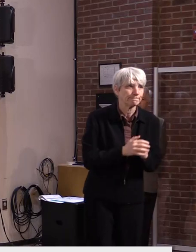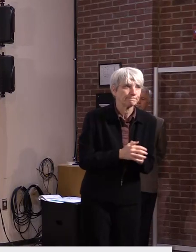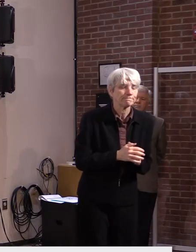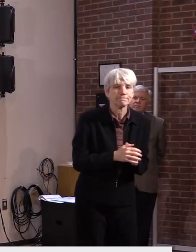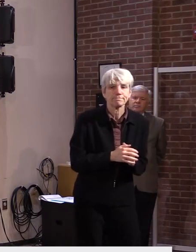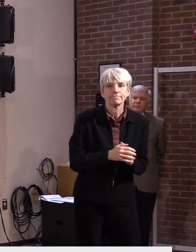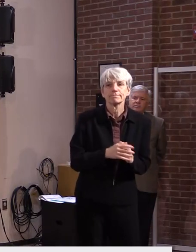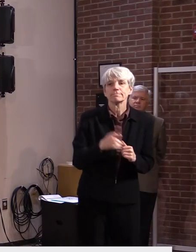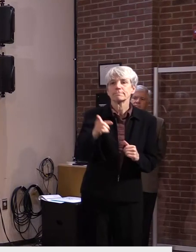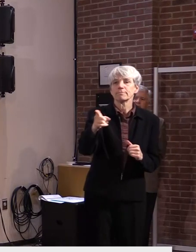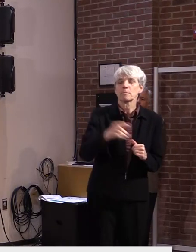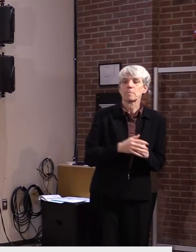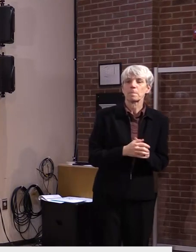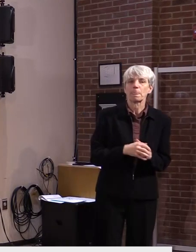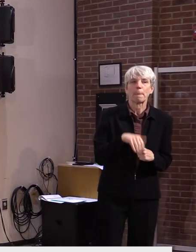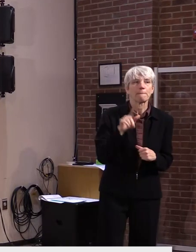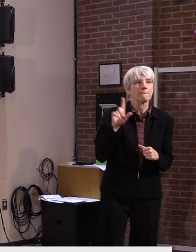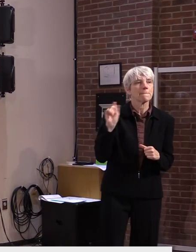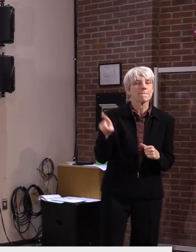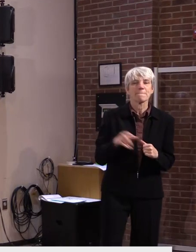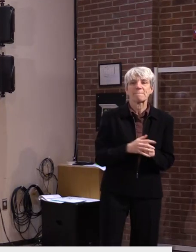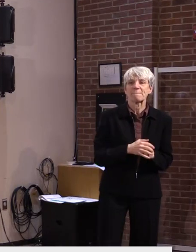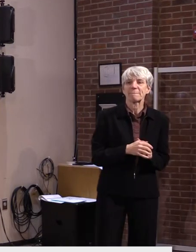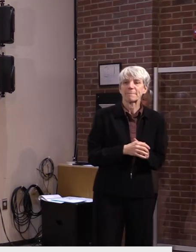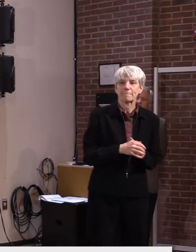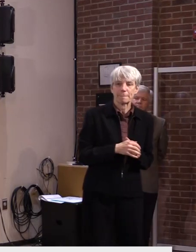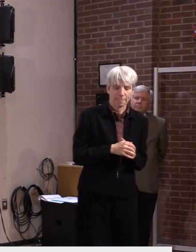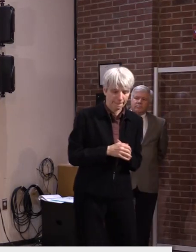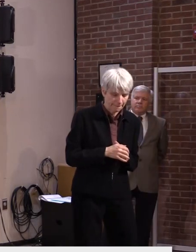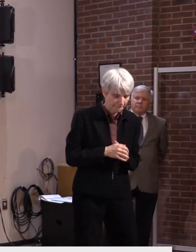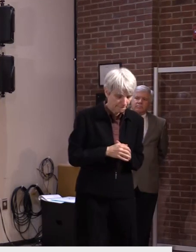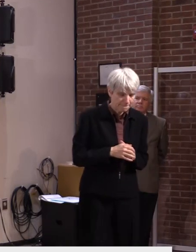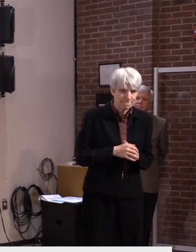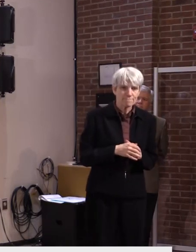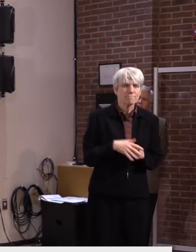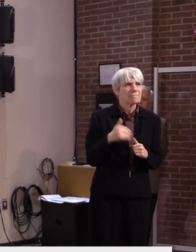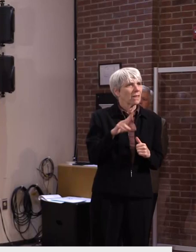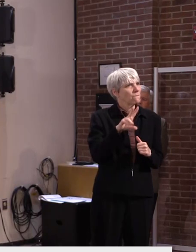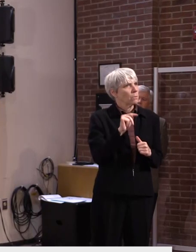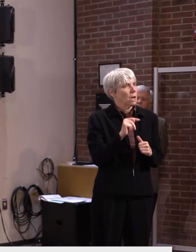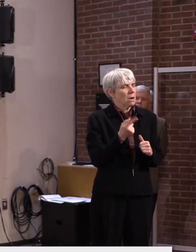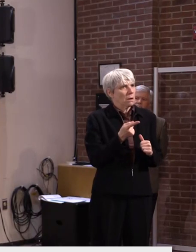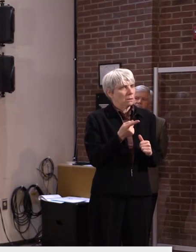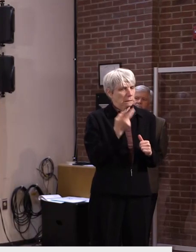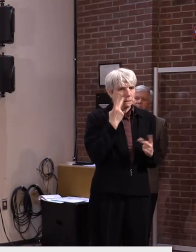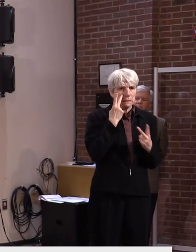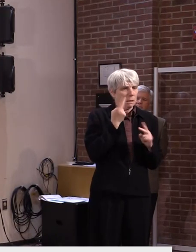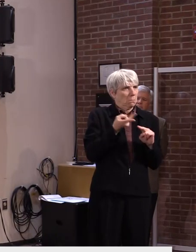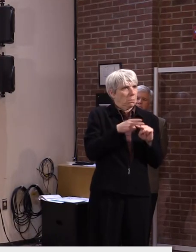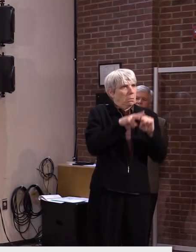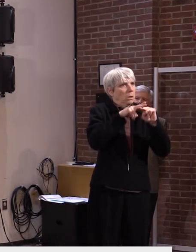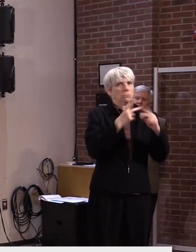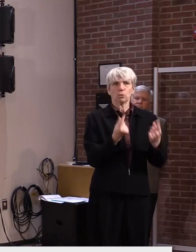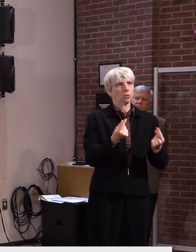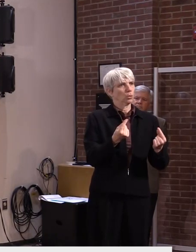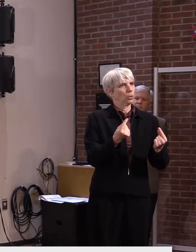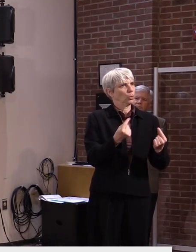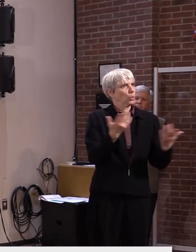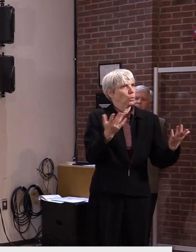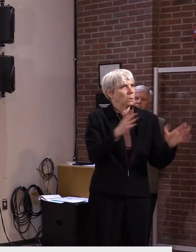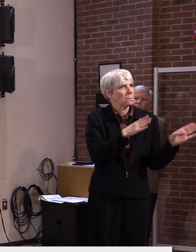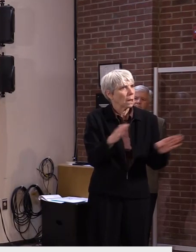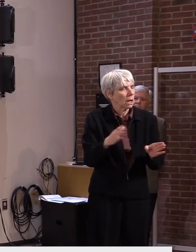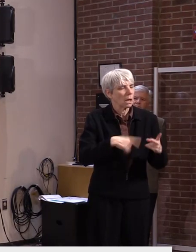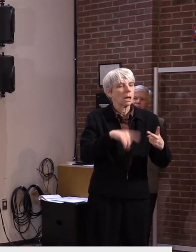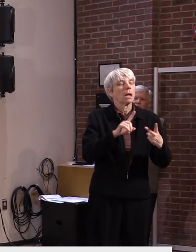Governor, is there anything that can be done to confront this new rise in cases? And then separately, very quickly, is there any update on the pending arrival